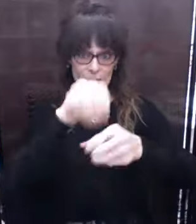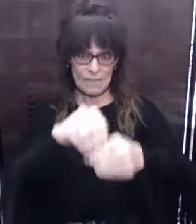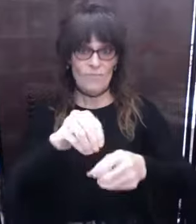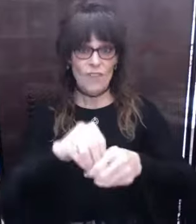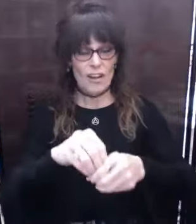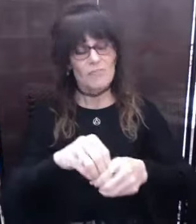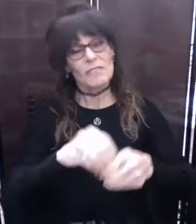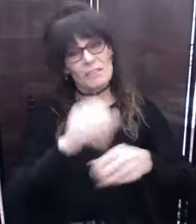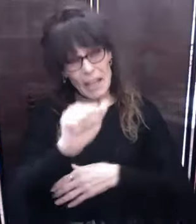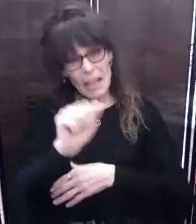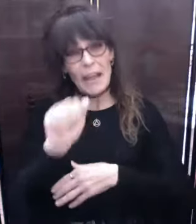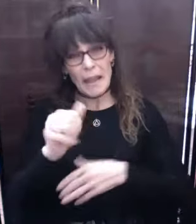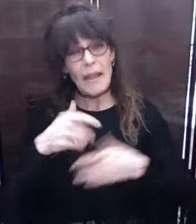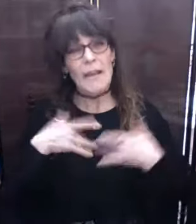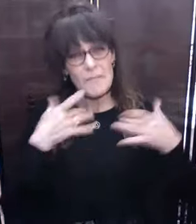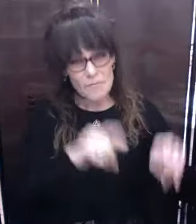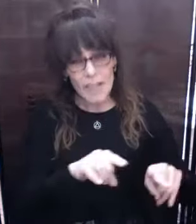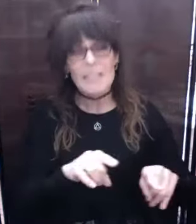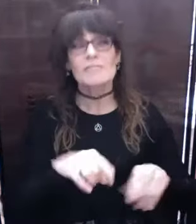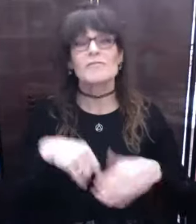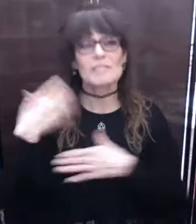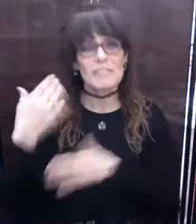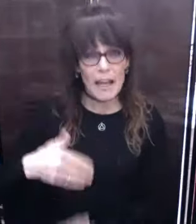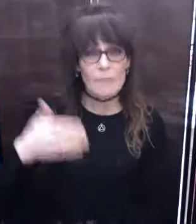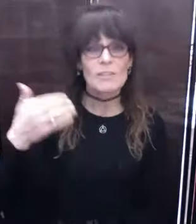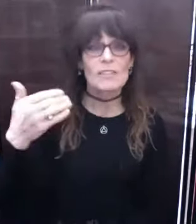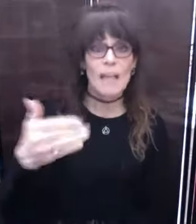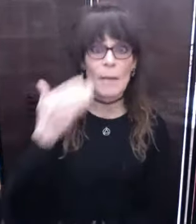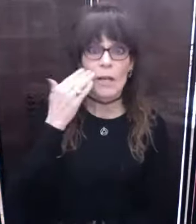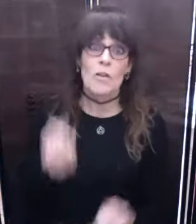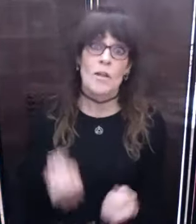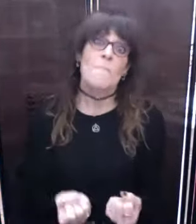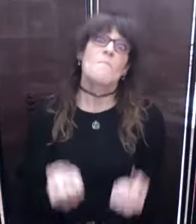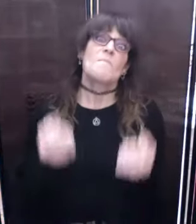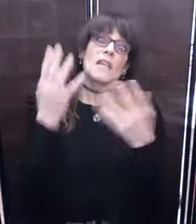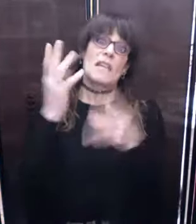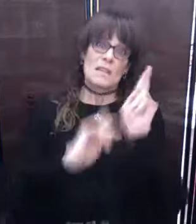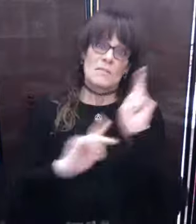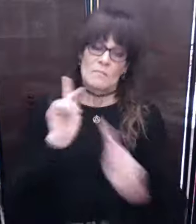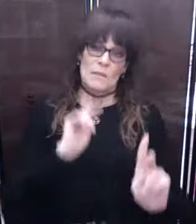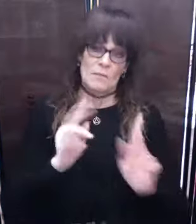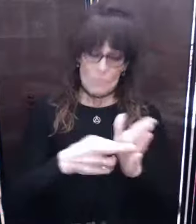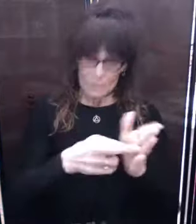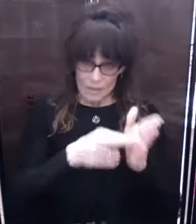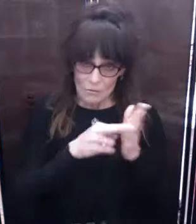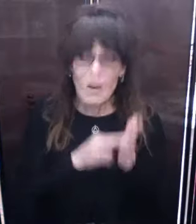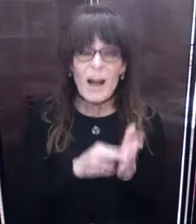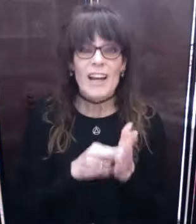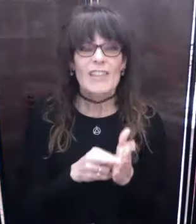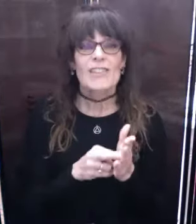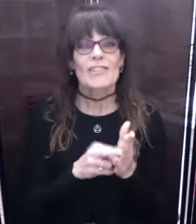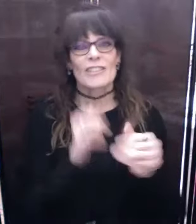time, and I know the many hands it takes to put on a conference like this when we do it in